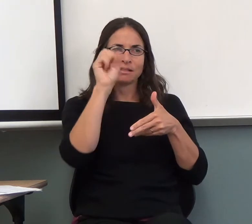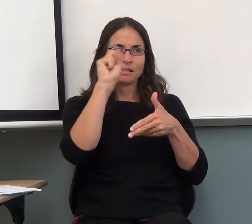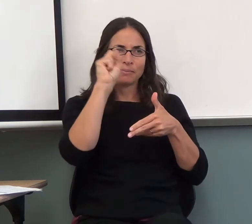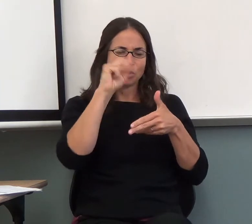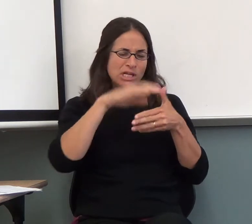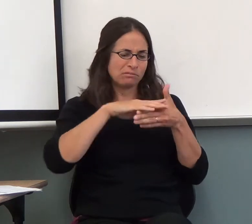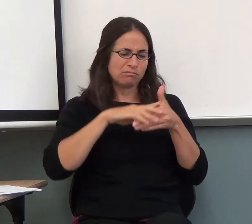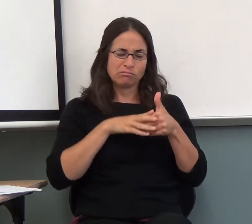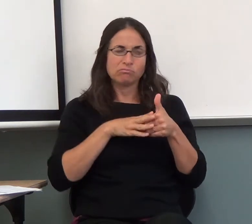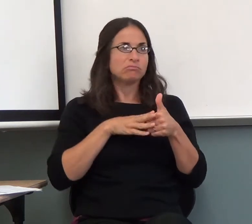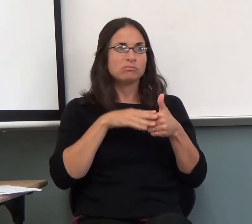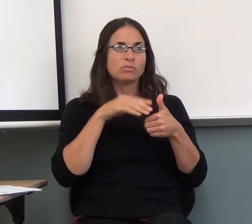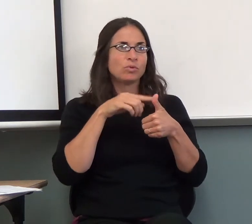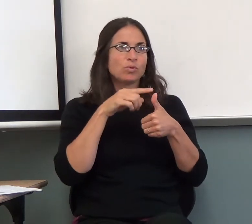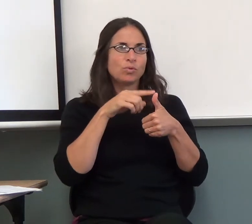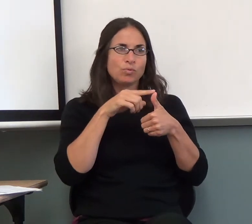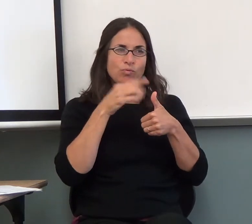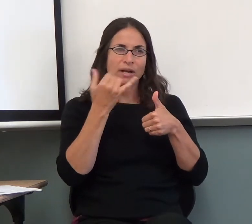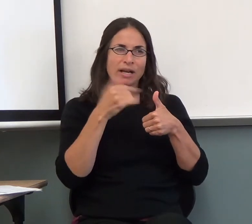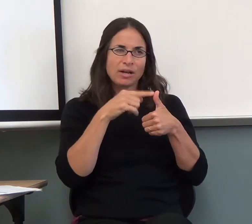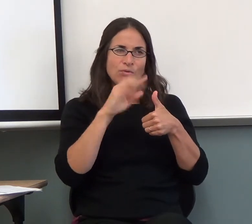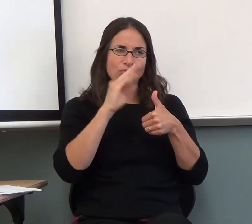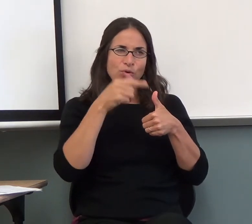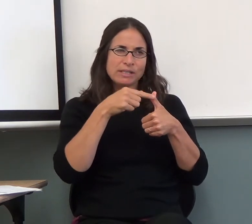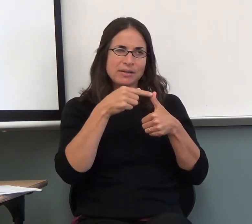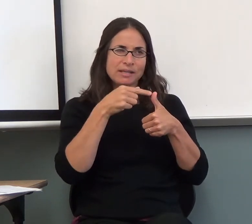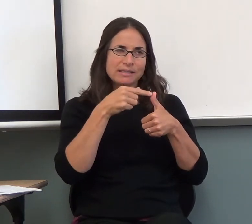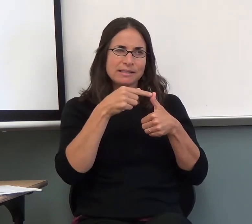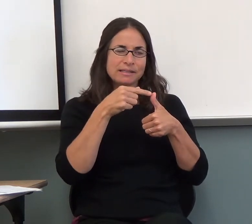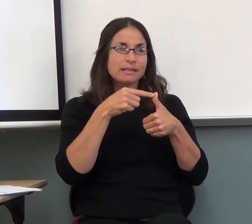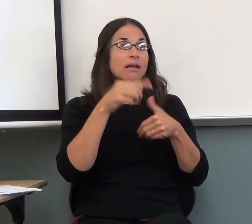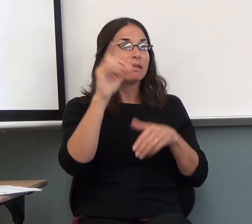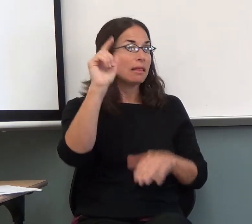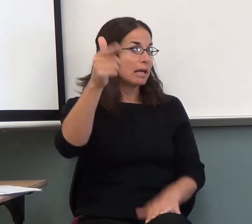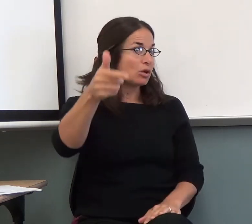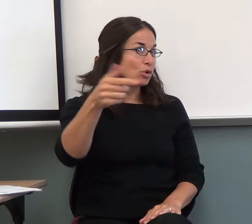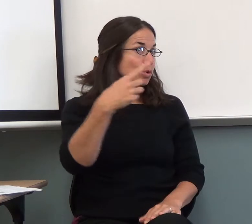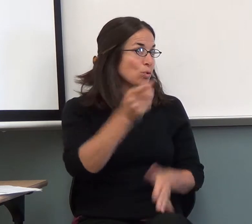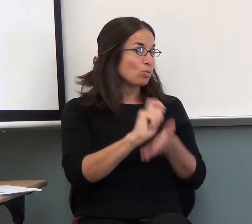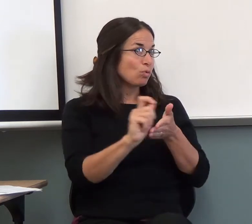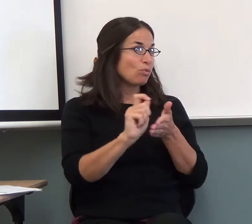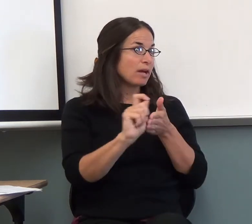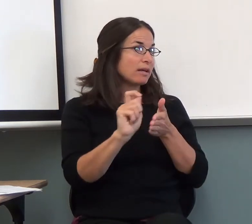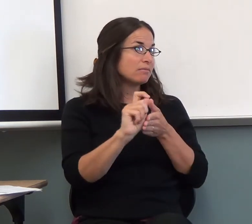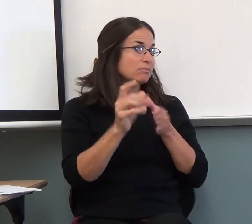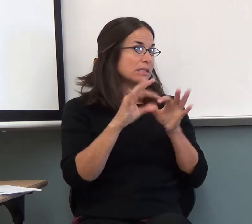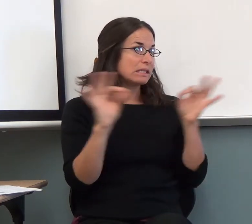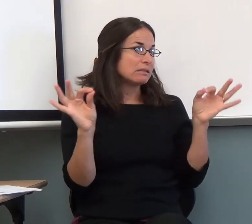the verb, and the object. Eventually, you will write sentences for me that have